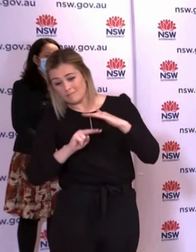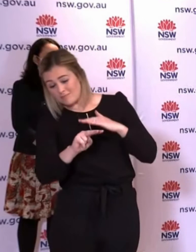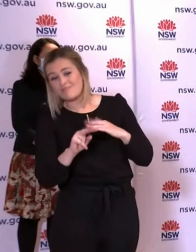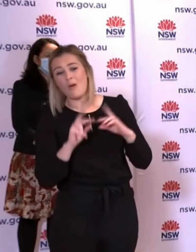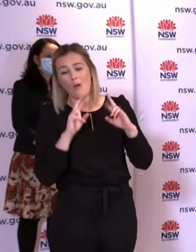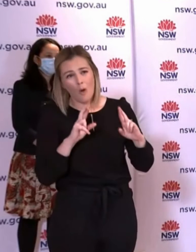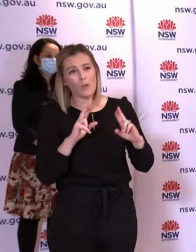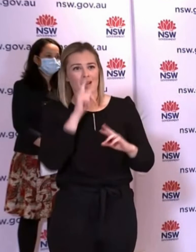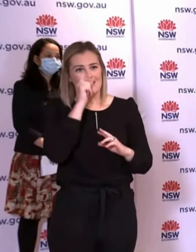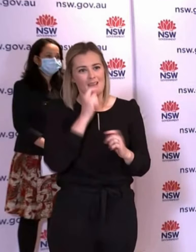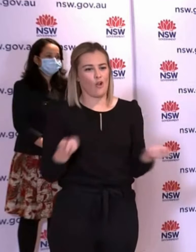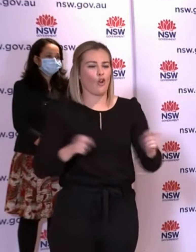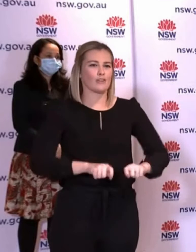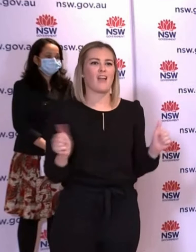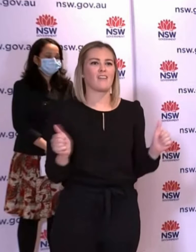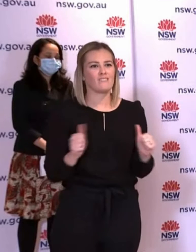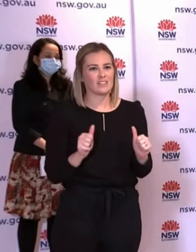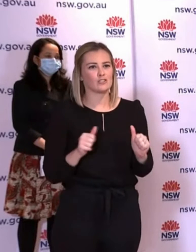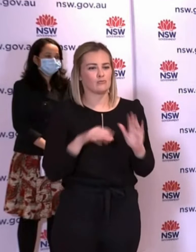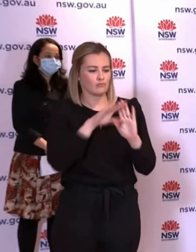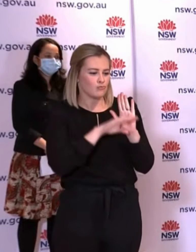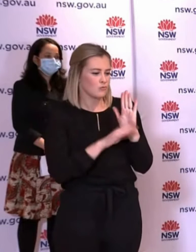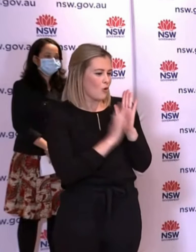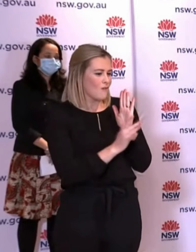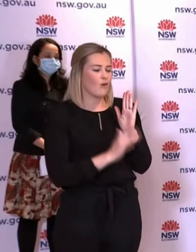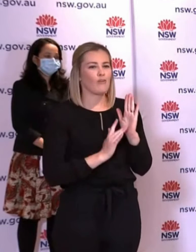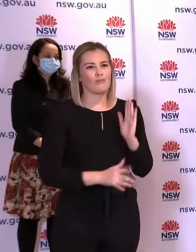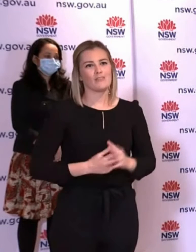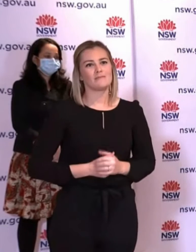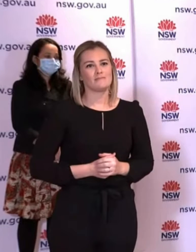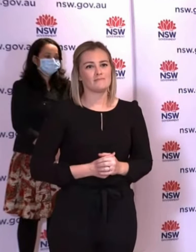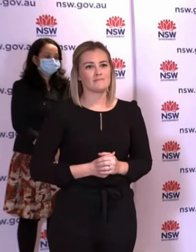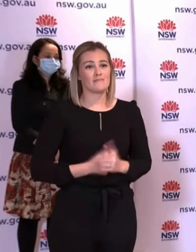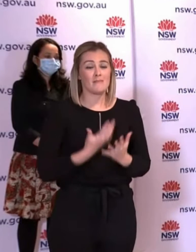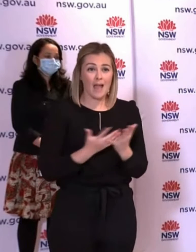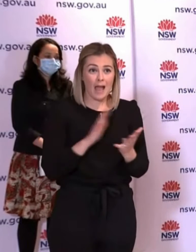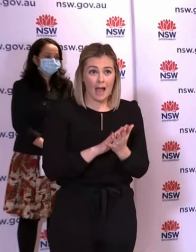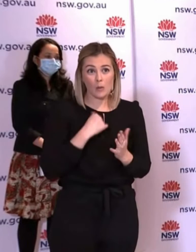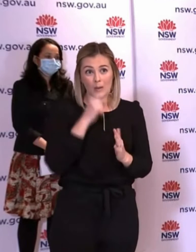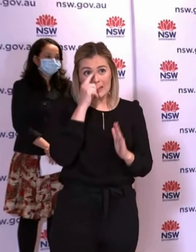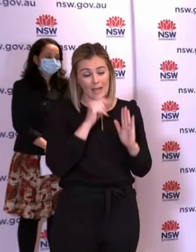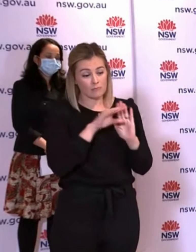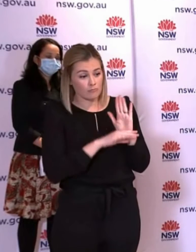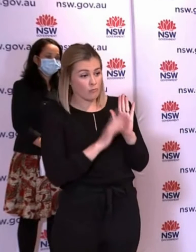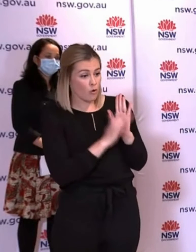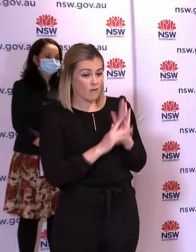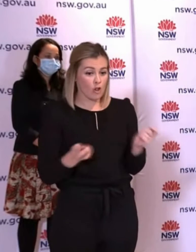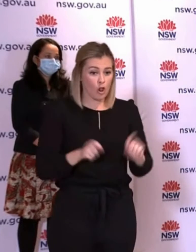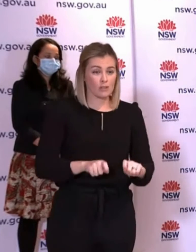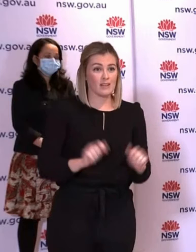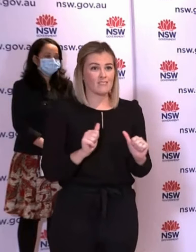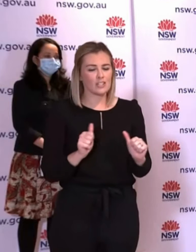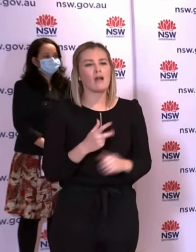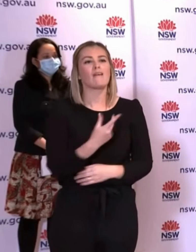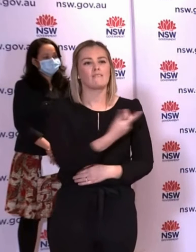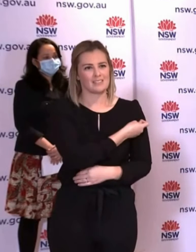ahead. So once again, please, I'm urging the community, particularly of the southwest and Western Sydney, this is a